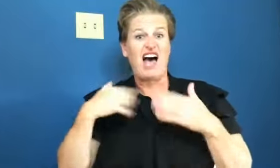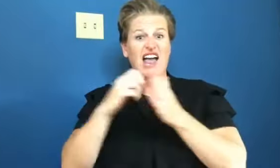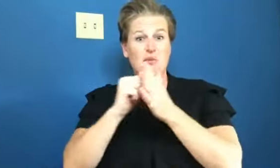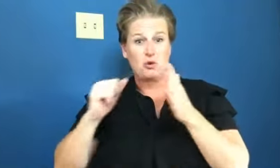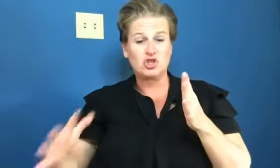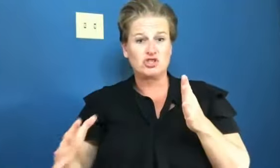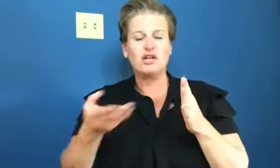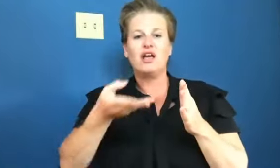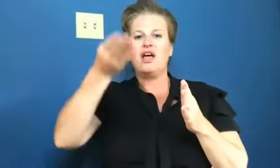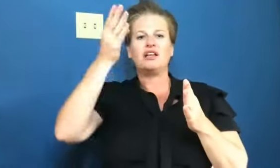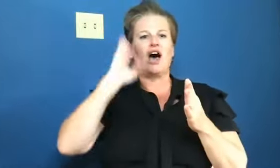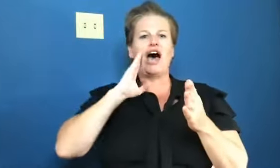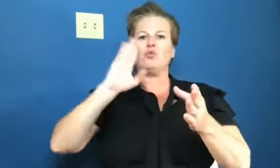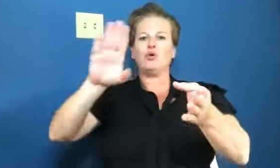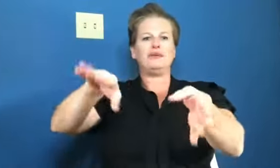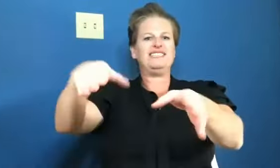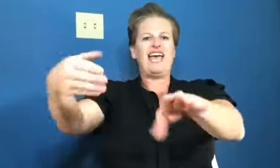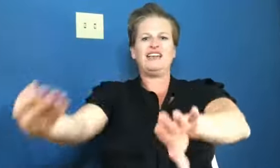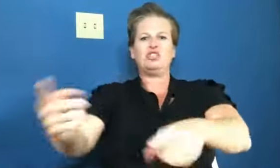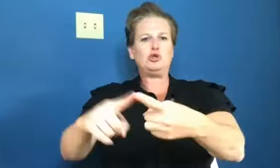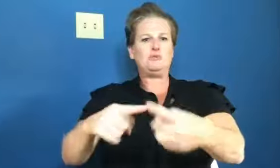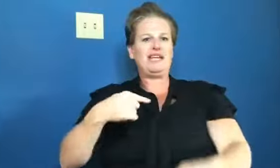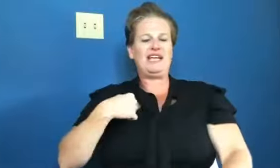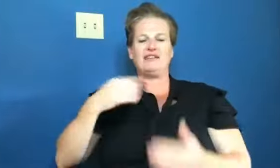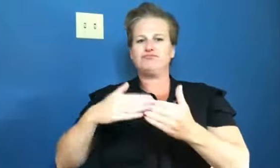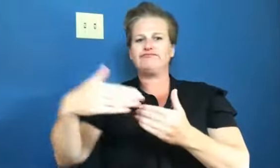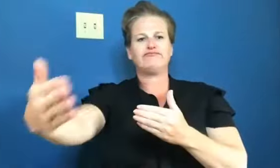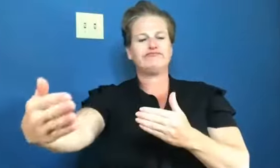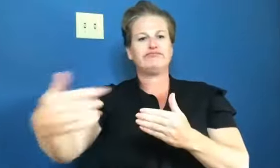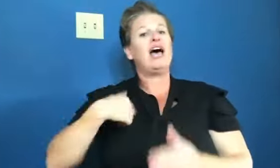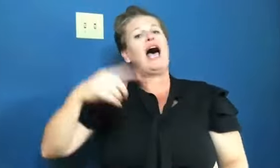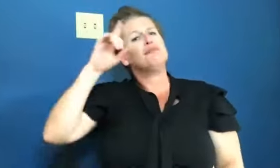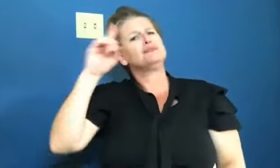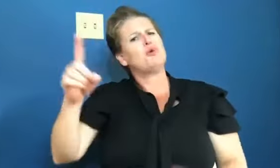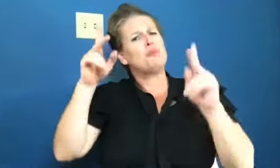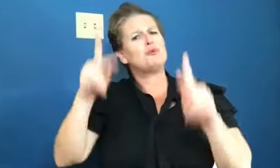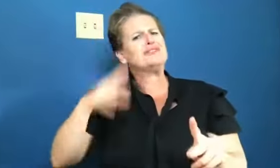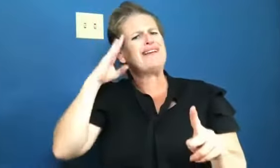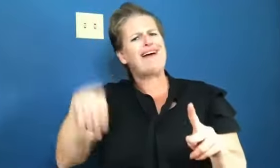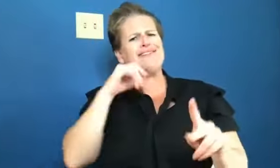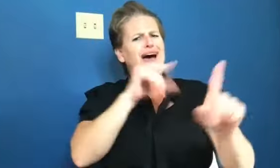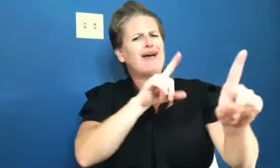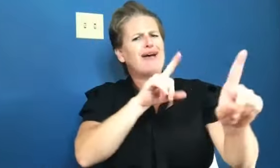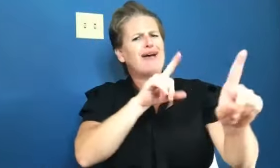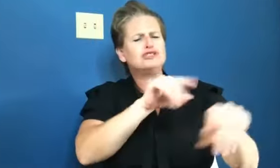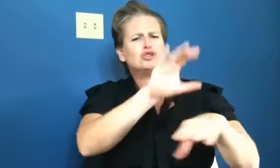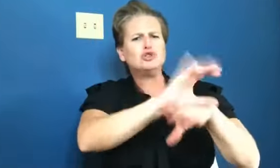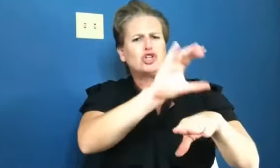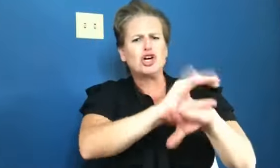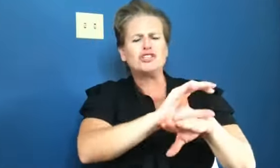life, because I'm a smart person. Even though I wasn't going to church, and even though there was no religious ornamentation or evidence of any